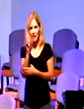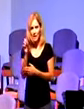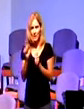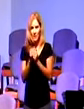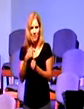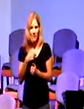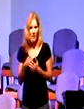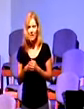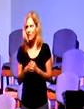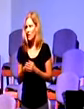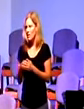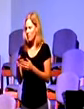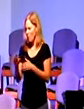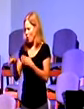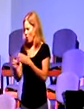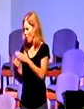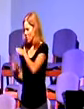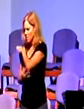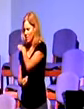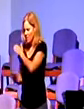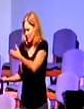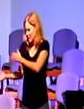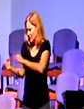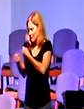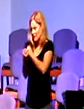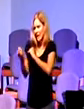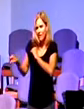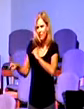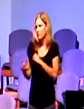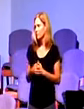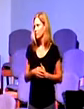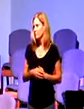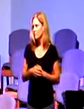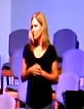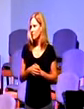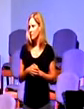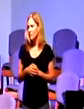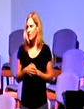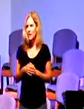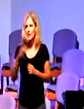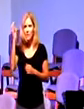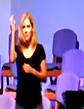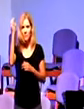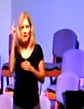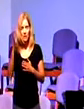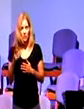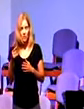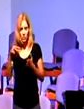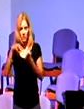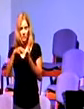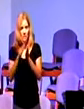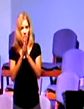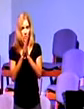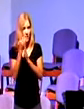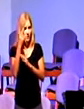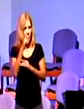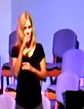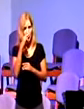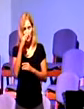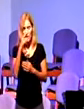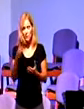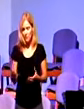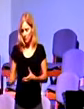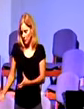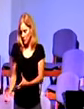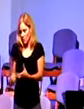me, take her away from all of this poverty. And the pastor stood up. He said that he wanted to pray over the kids. So I picked